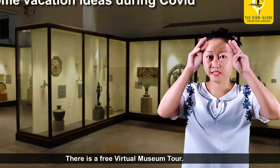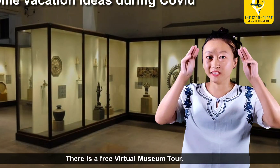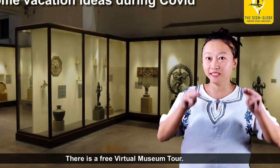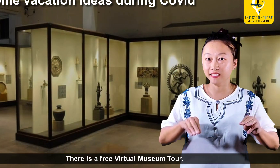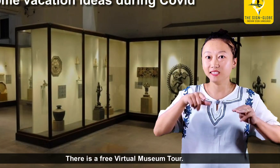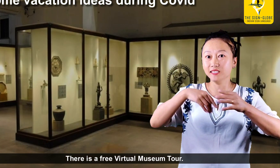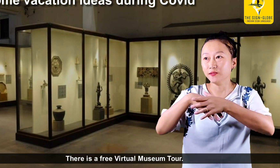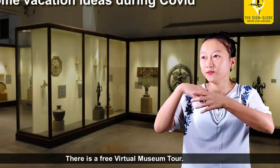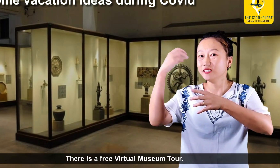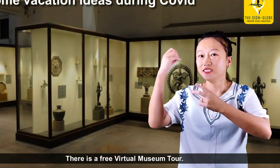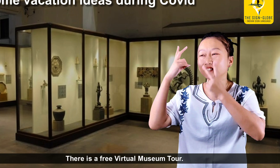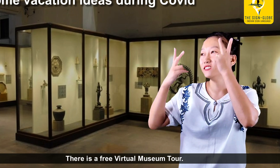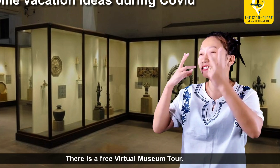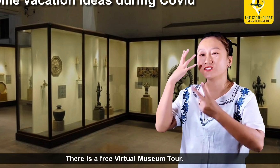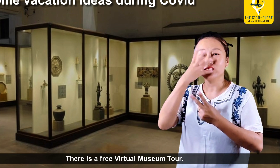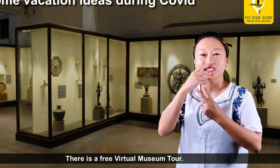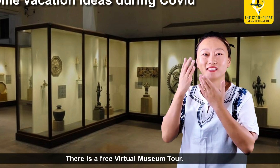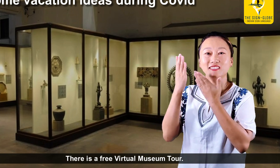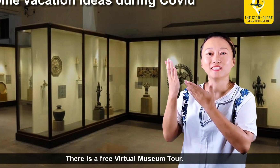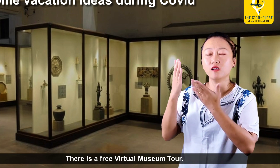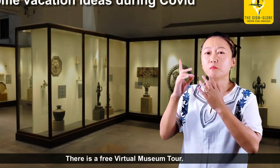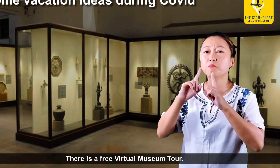There is a free virtual museum tour.